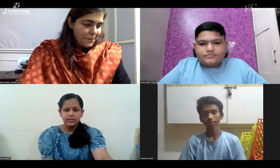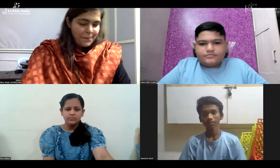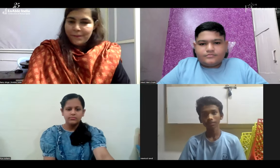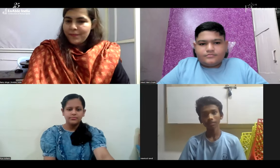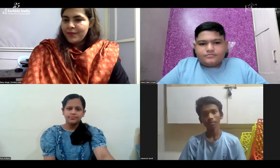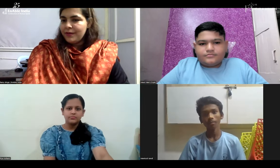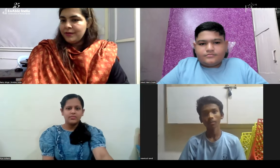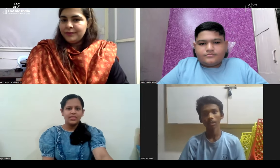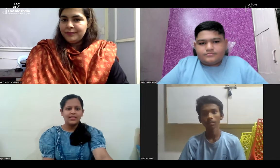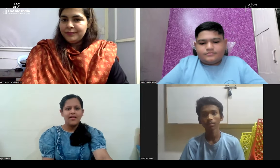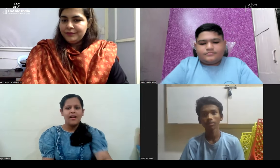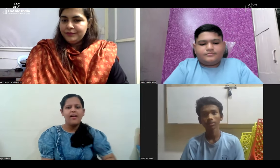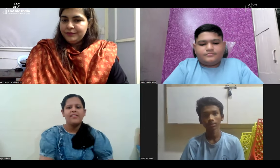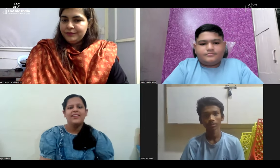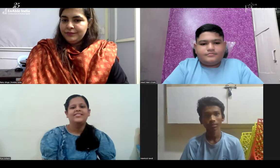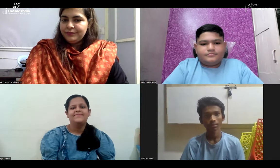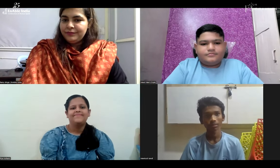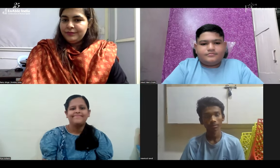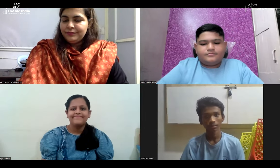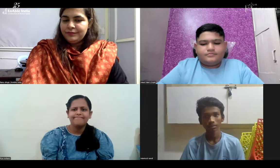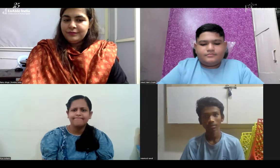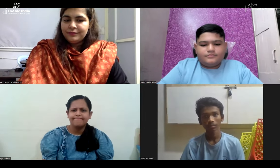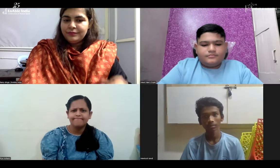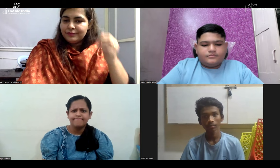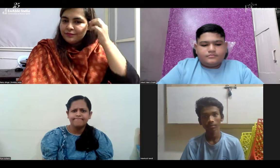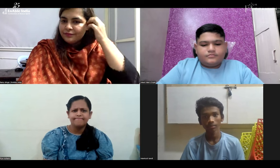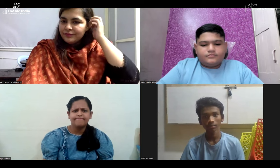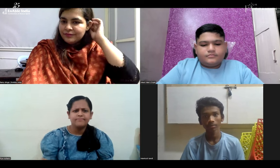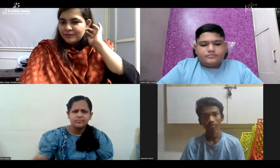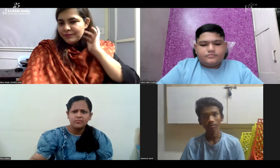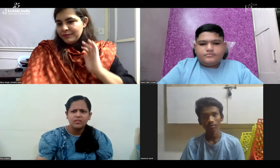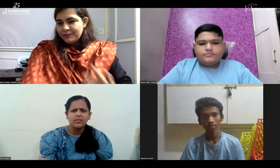comes to sign language communication?